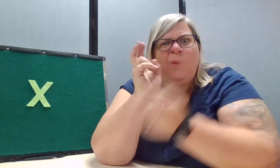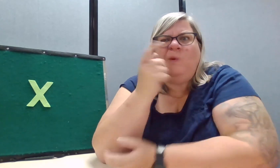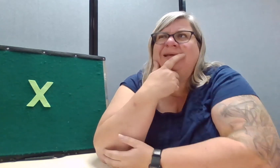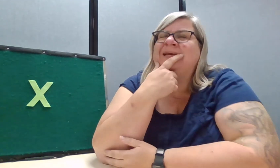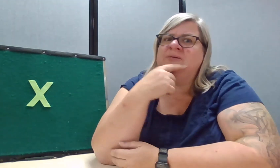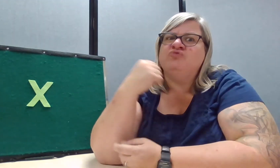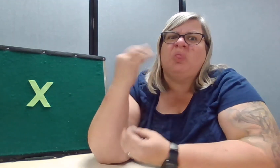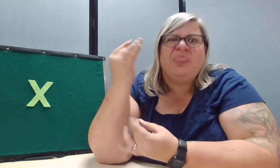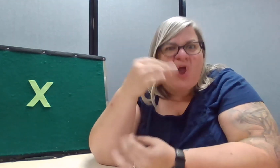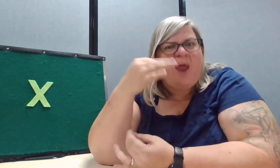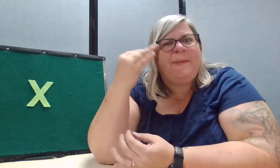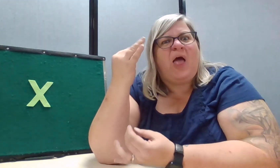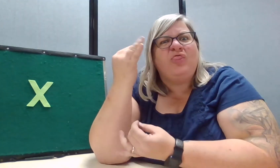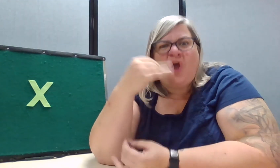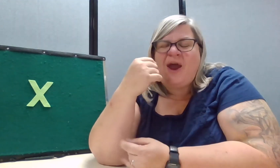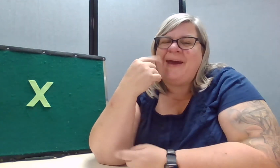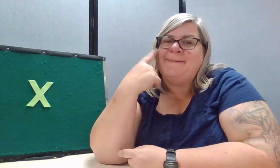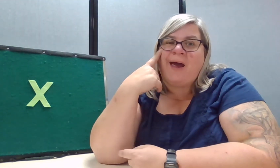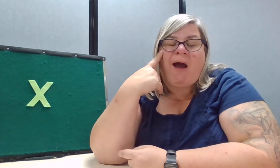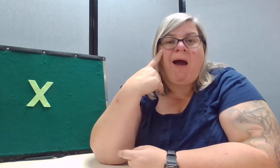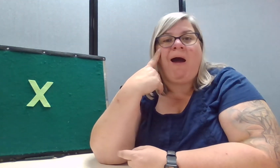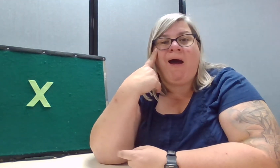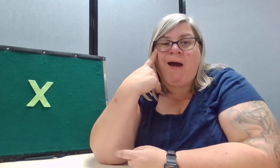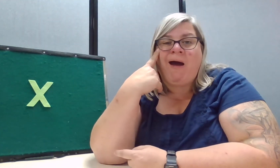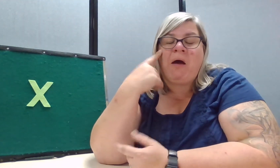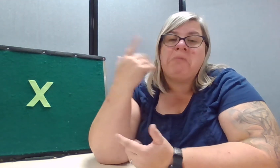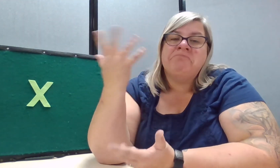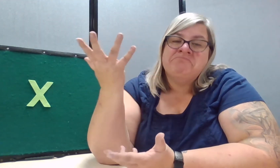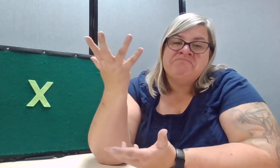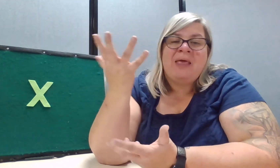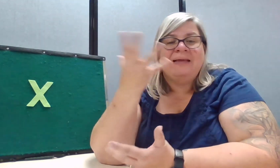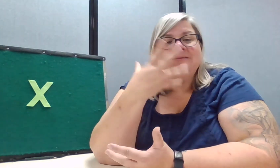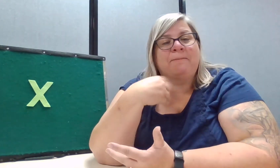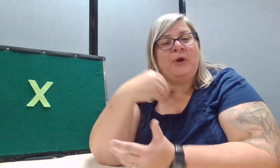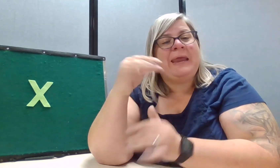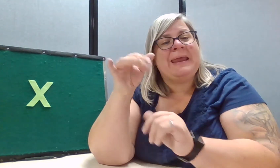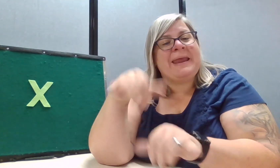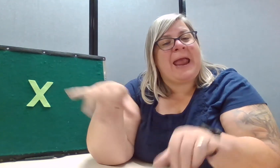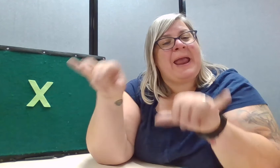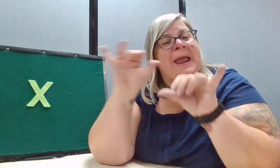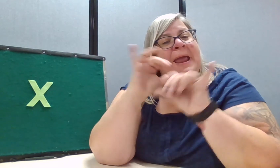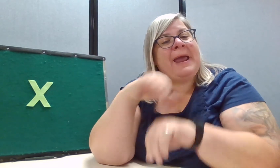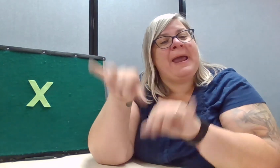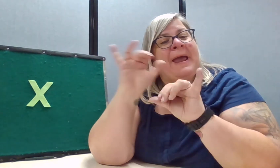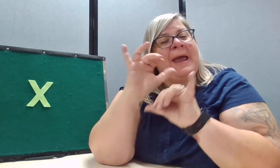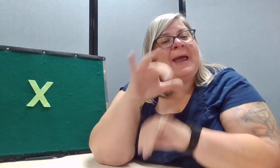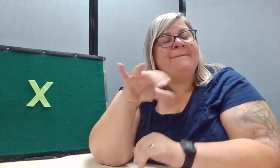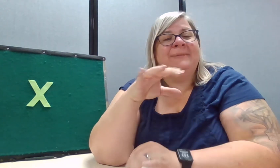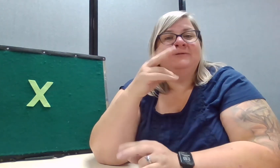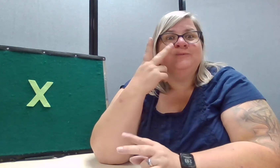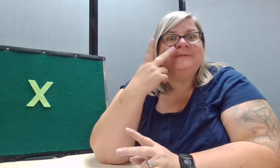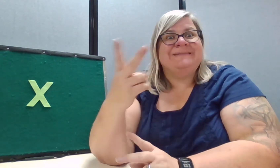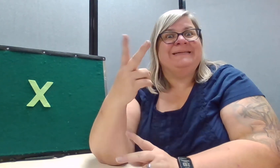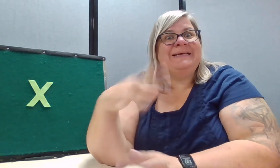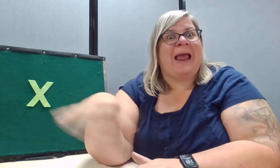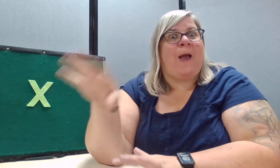to Halloween. So I thought about it, and I think a pretty common thing to